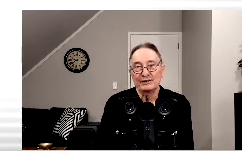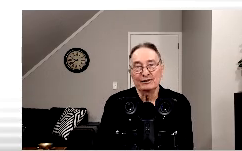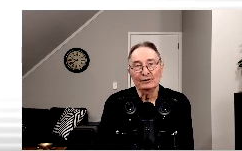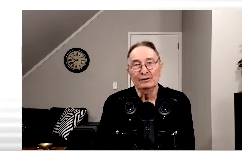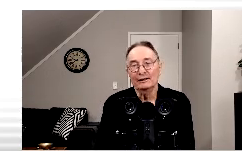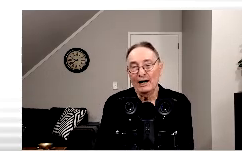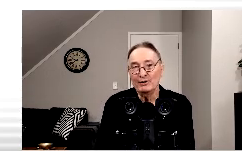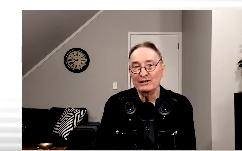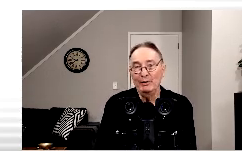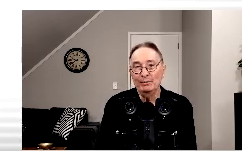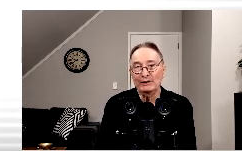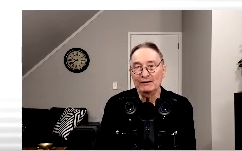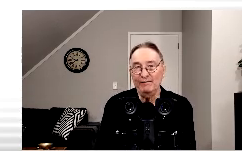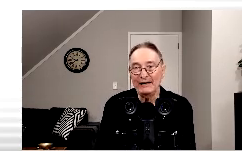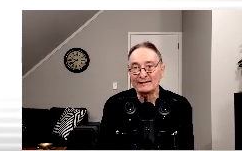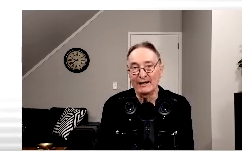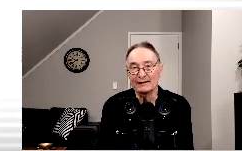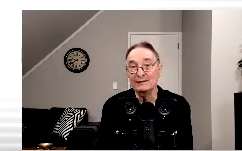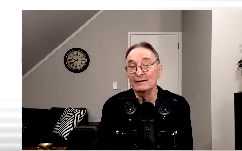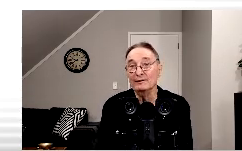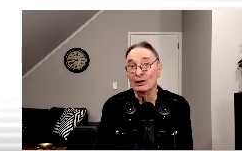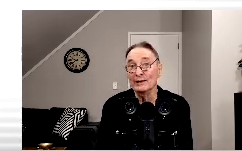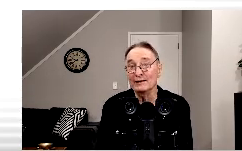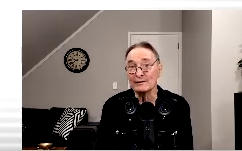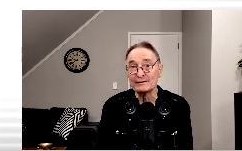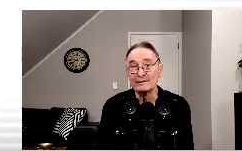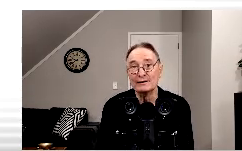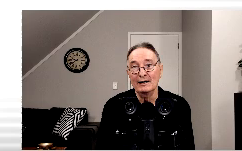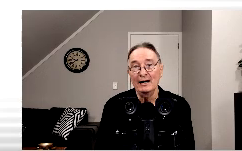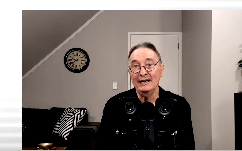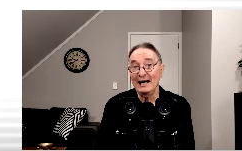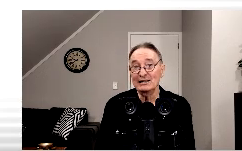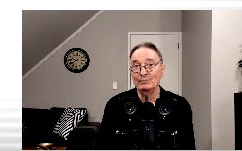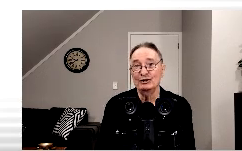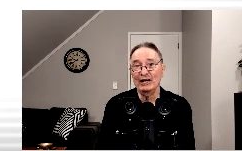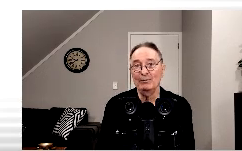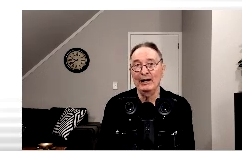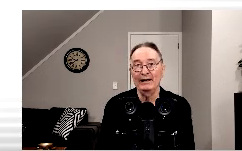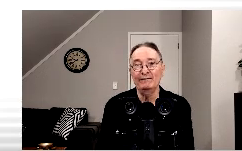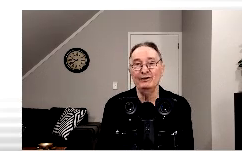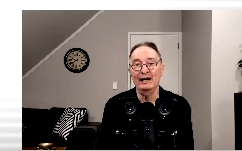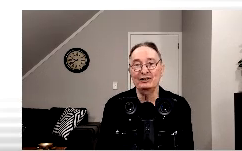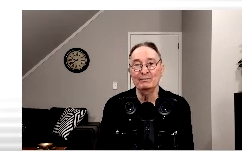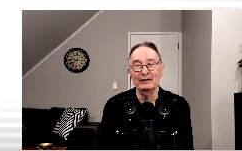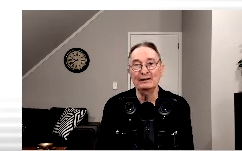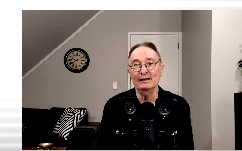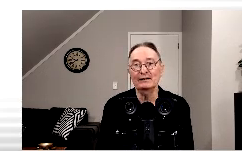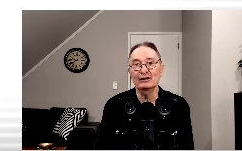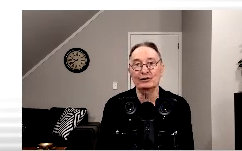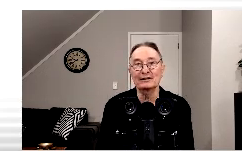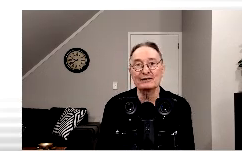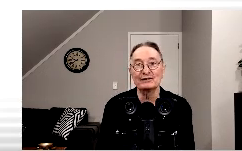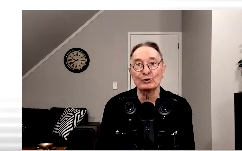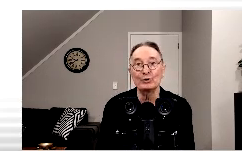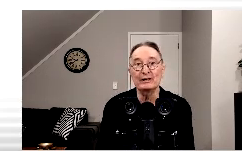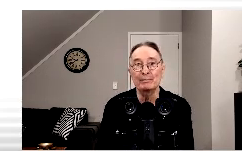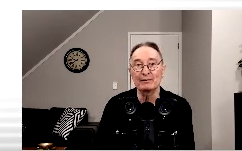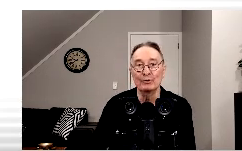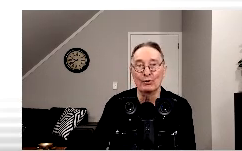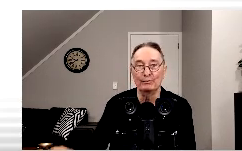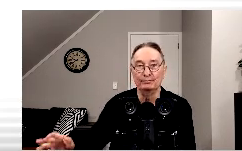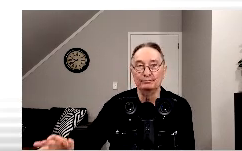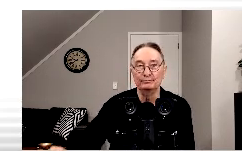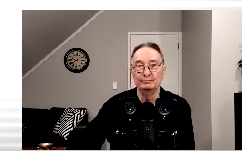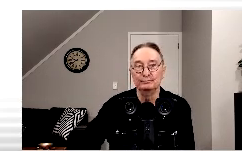And she's still encouraging people to get vaccinated, knowing this. And hat tip to Shadowband for nudging me to look into this story a